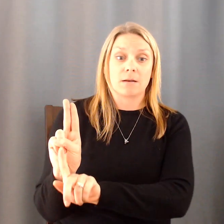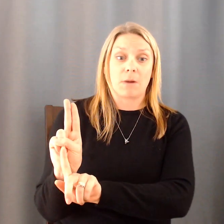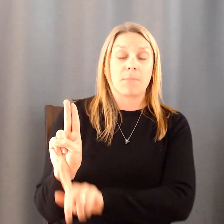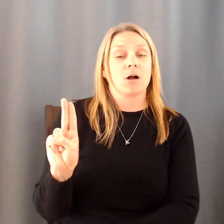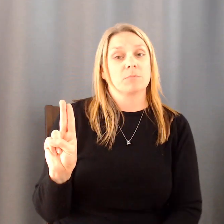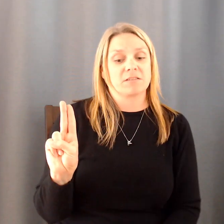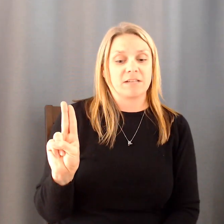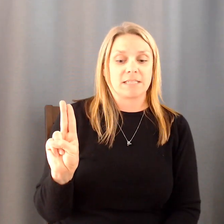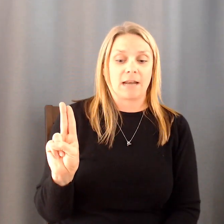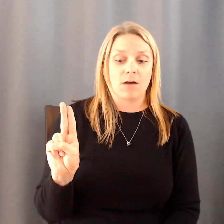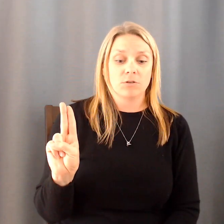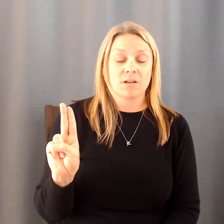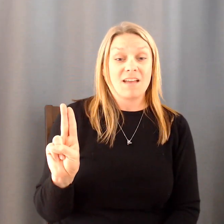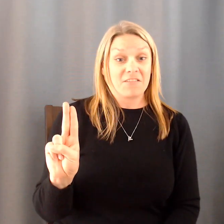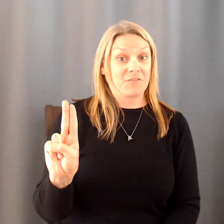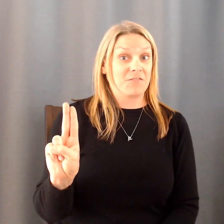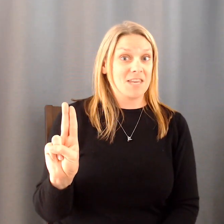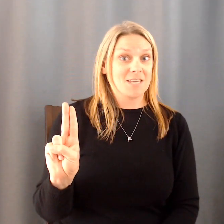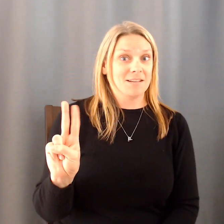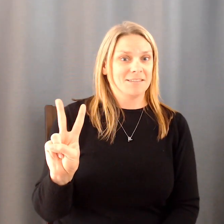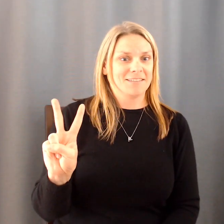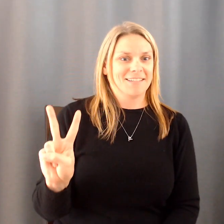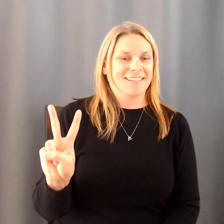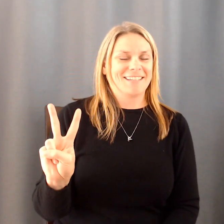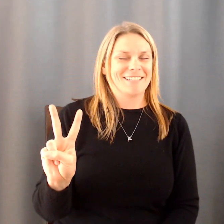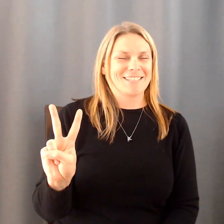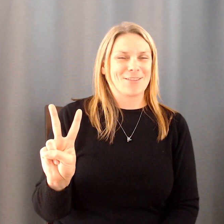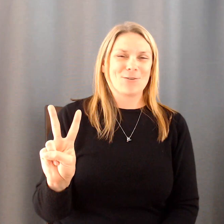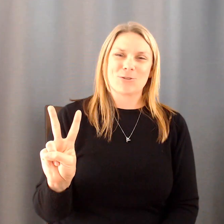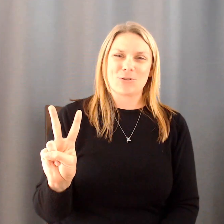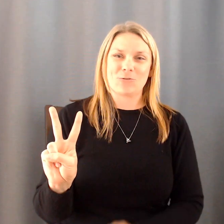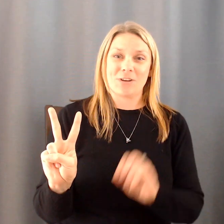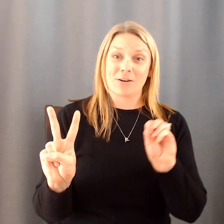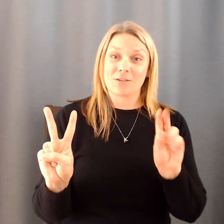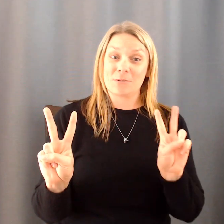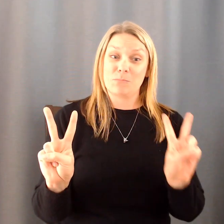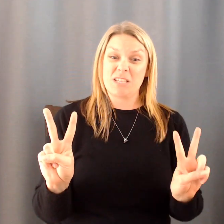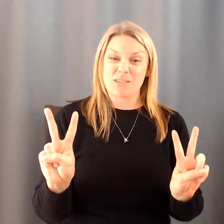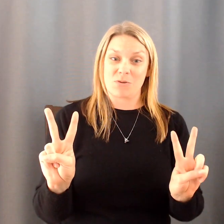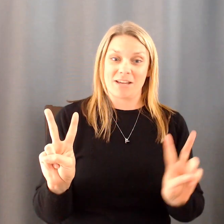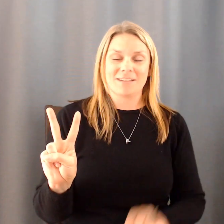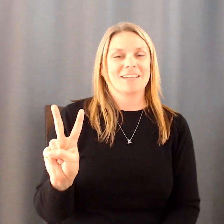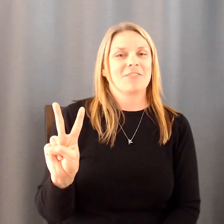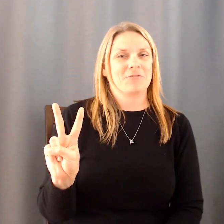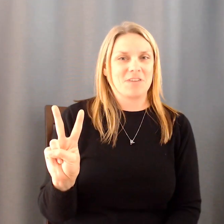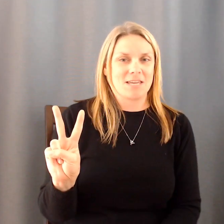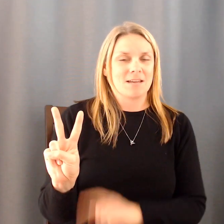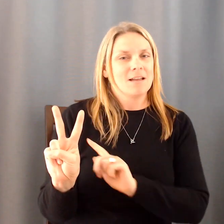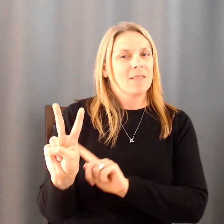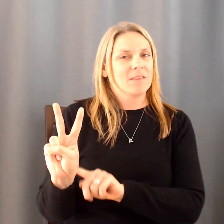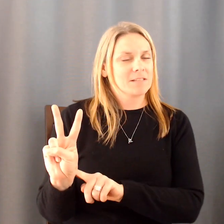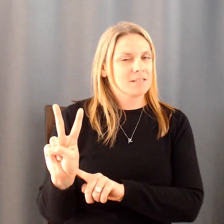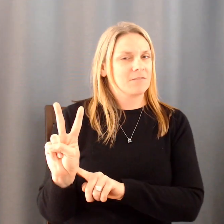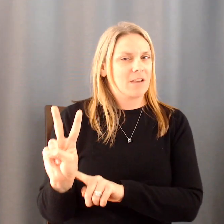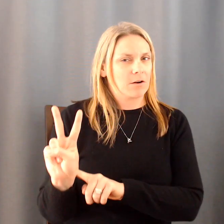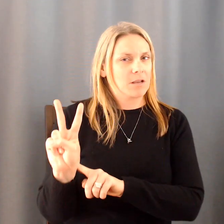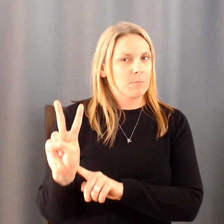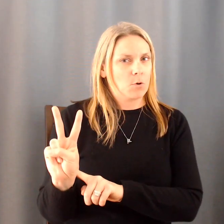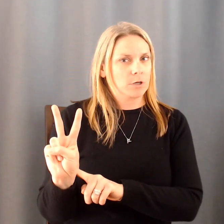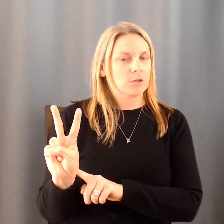palm is facing out. V is those two fingers, but spread V. This is very important to